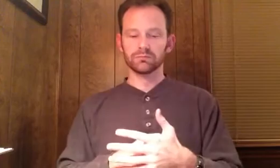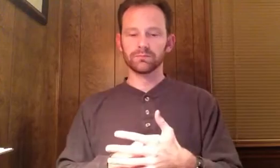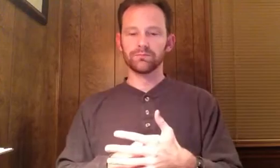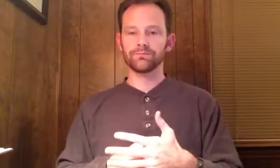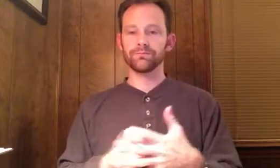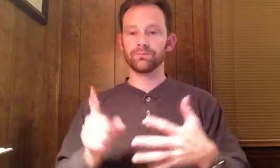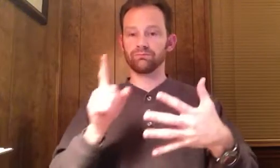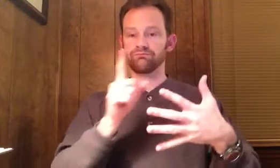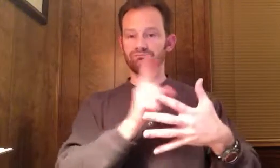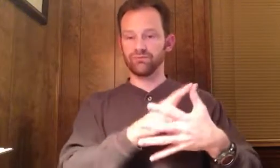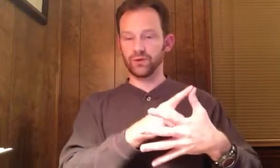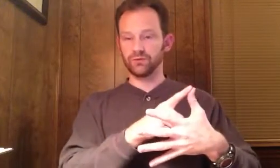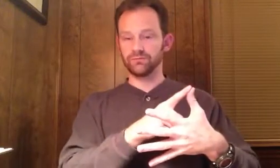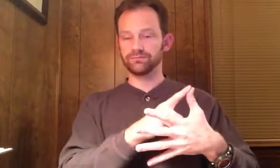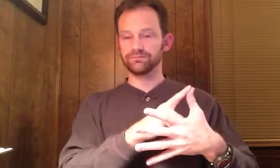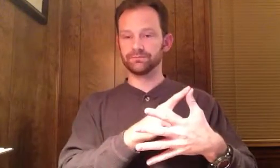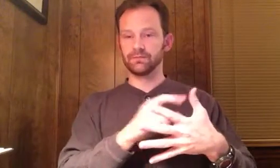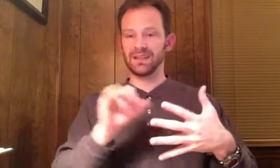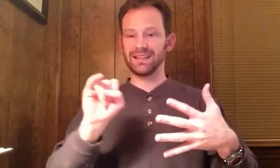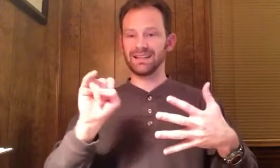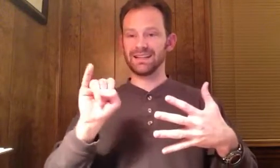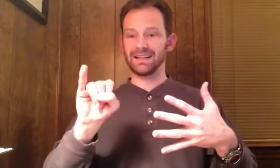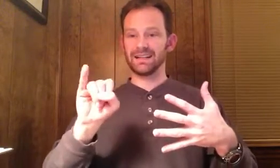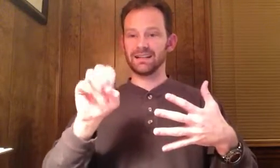The first phase is interphase,